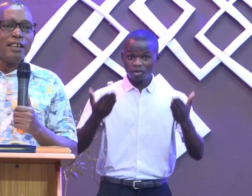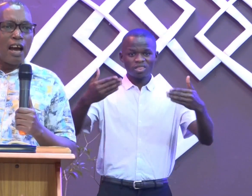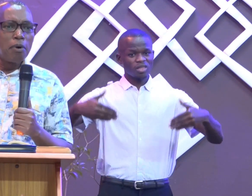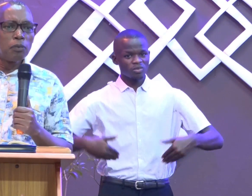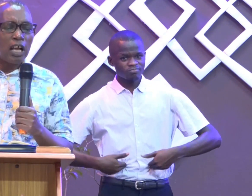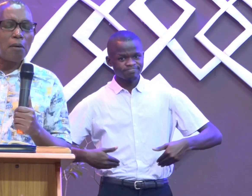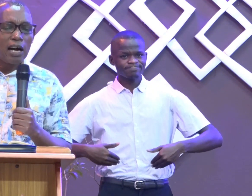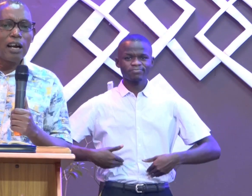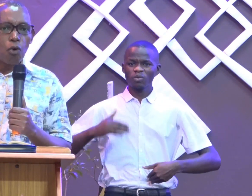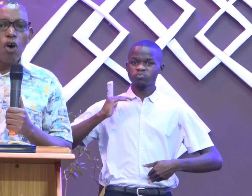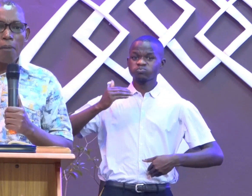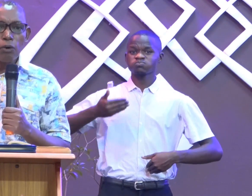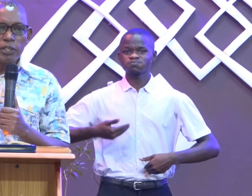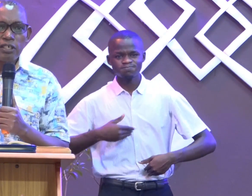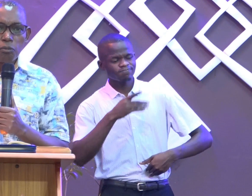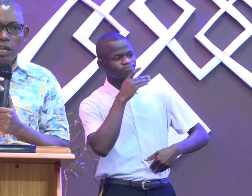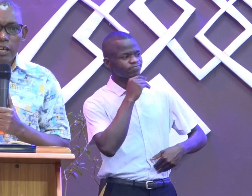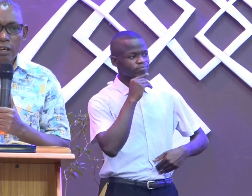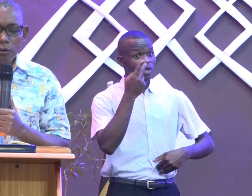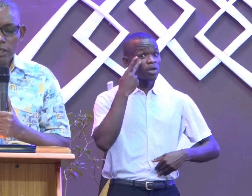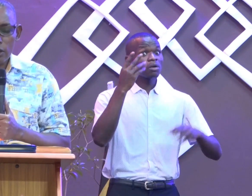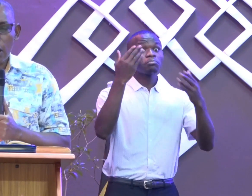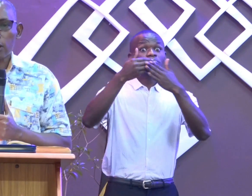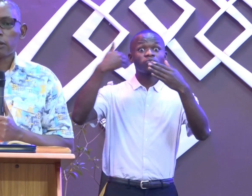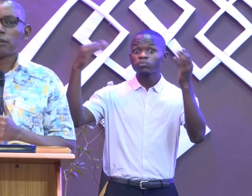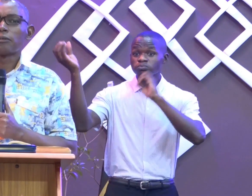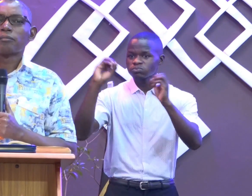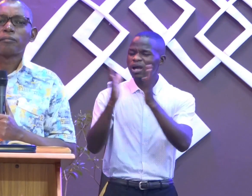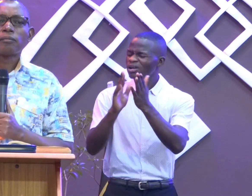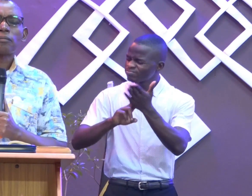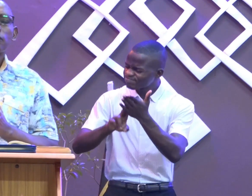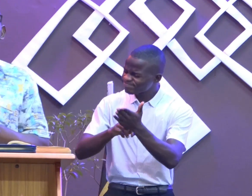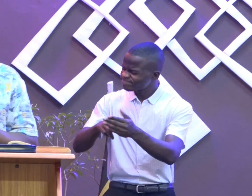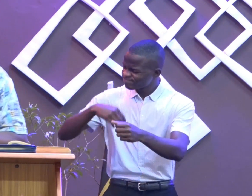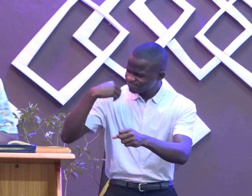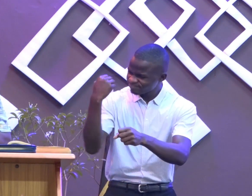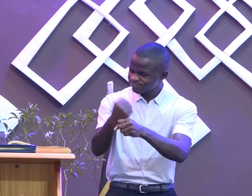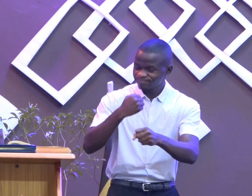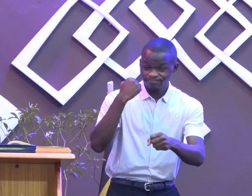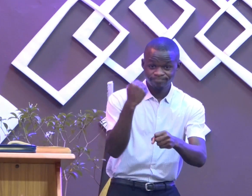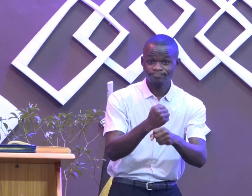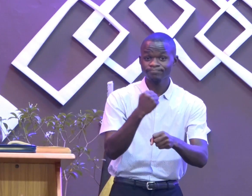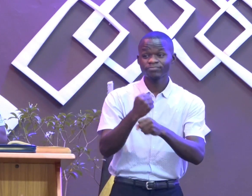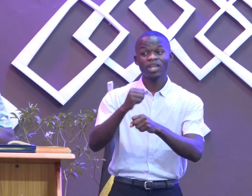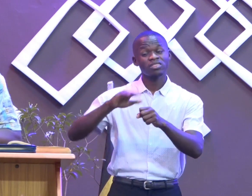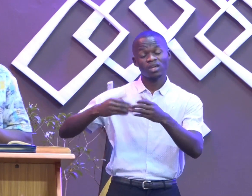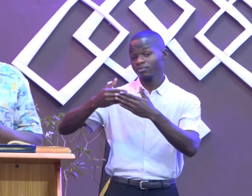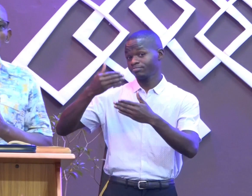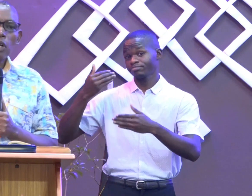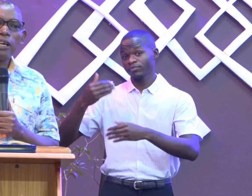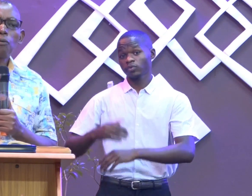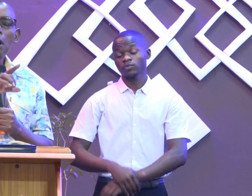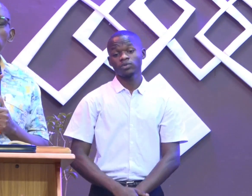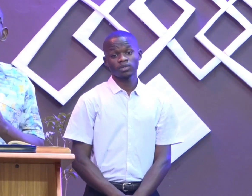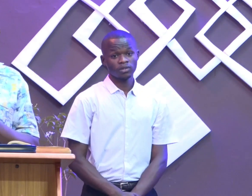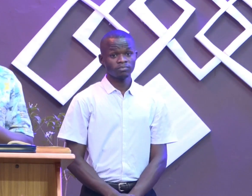abasajja, n'abe mutalabangako abakozese mu ngeri eyewuunyisa. God is going to raise youth women, men who are going to be used in an